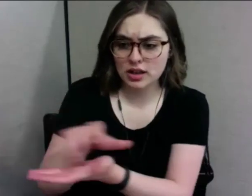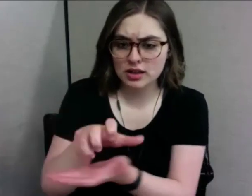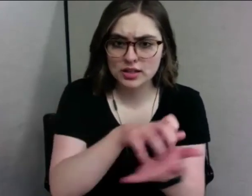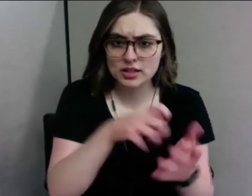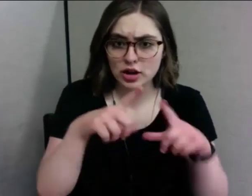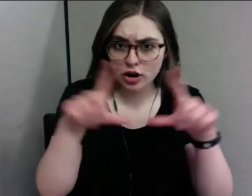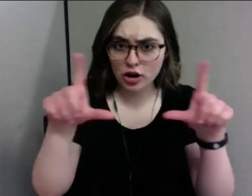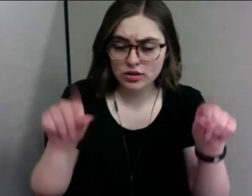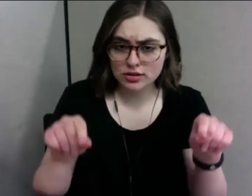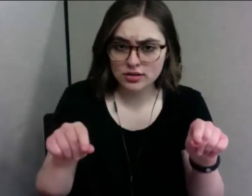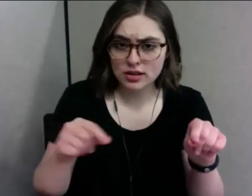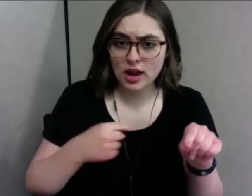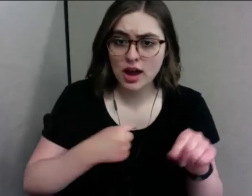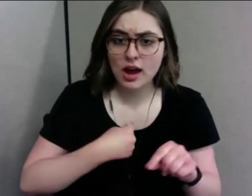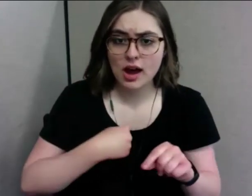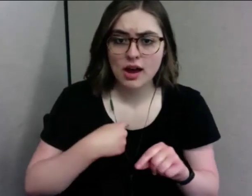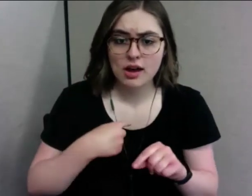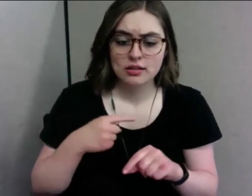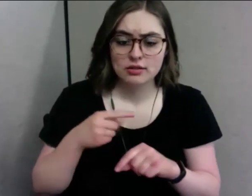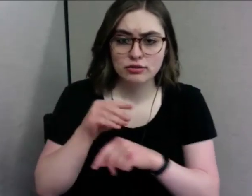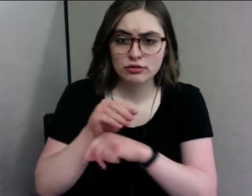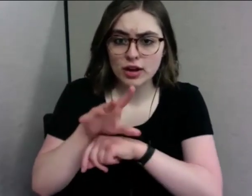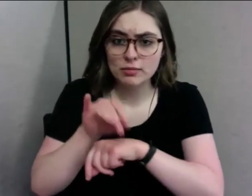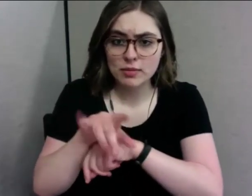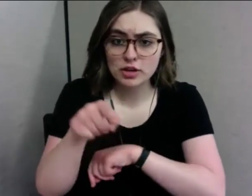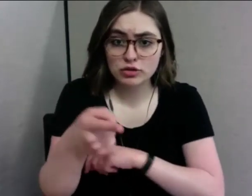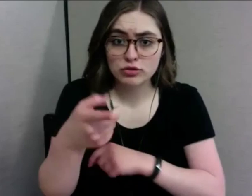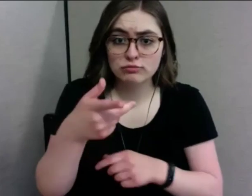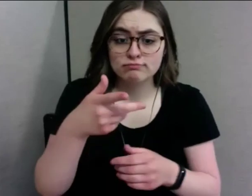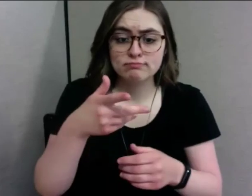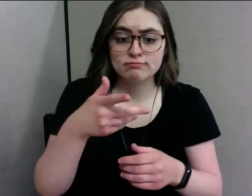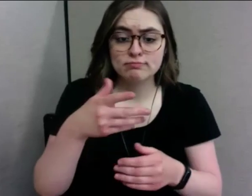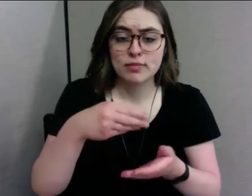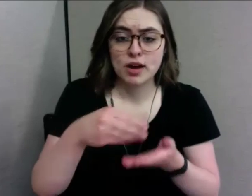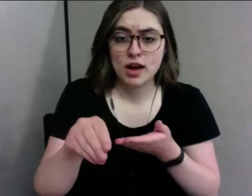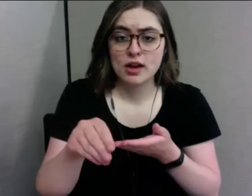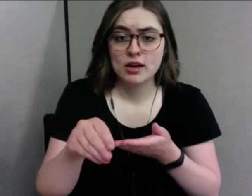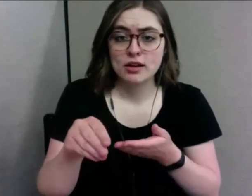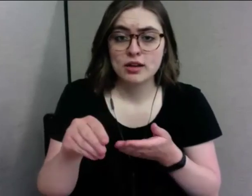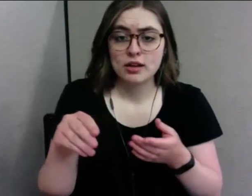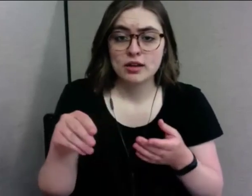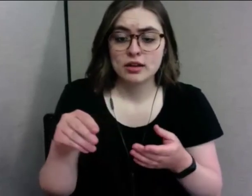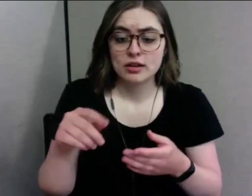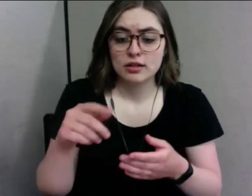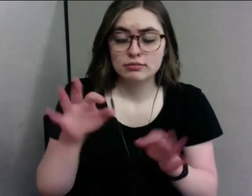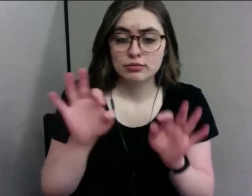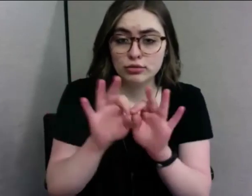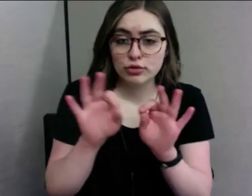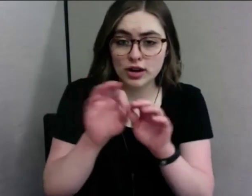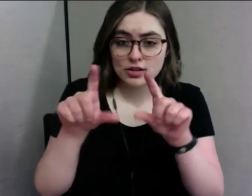Price guides are helpful in identifying, pricing, and learning about